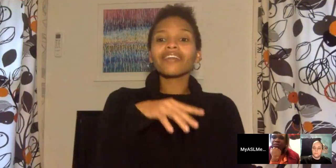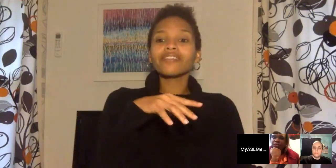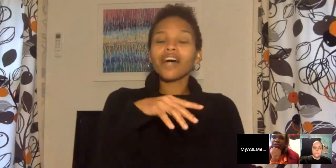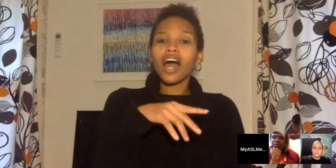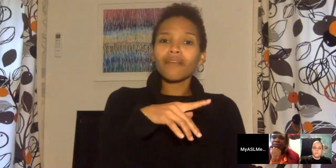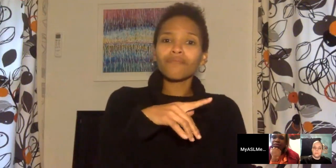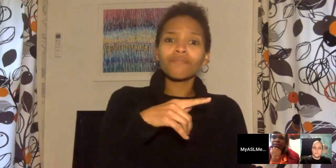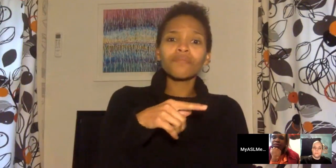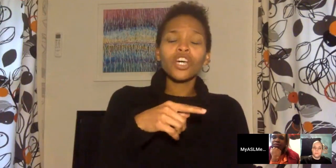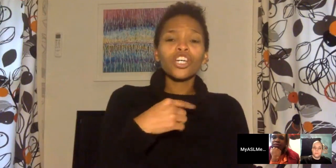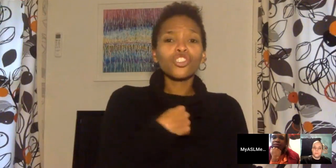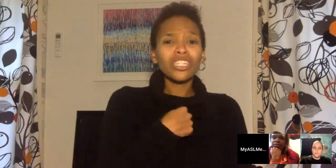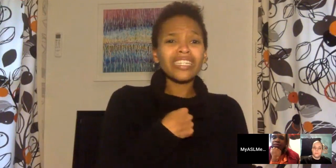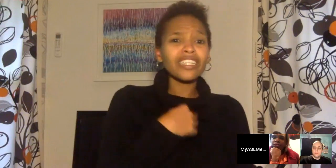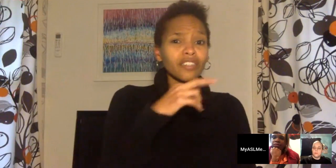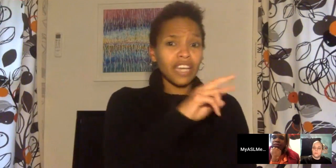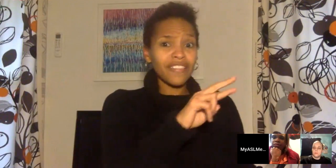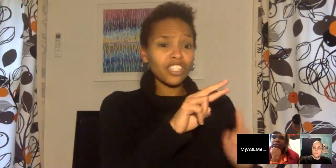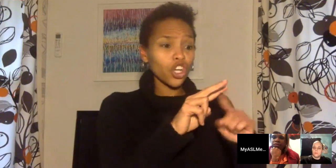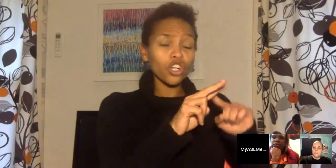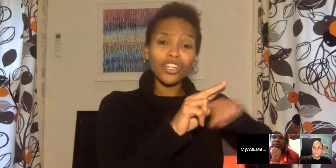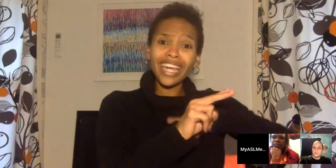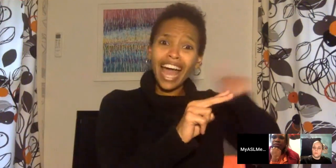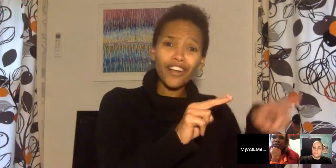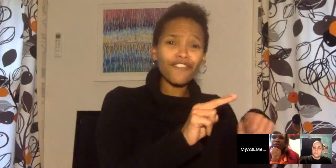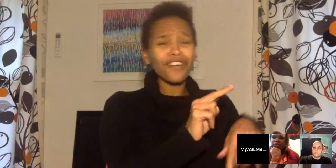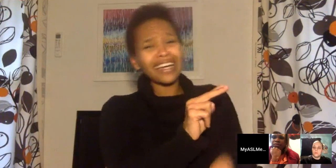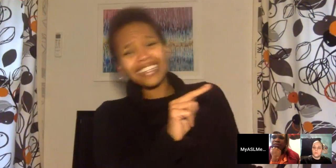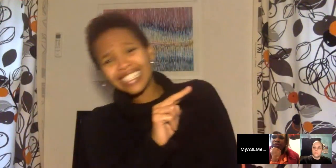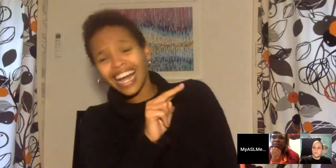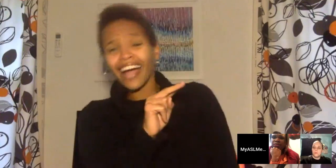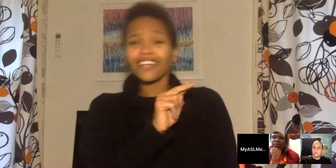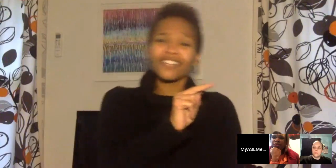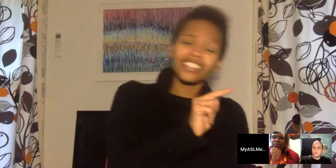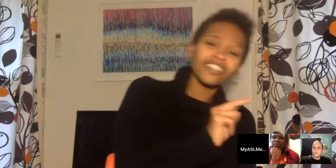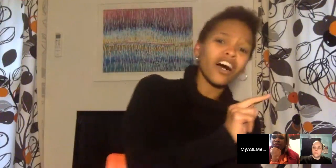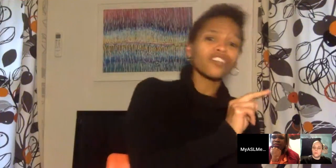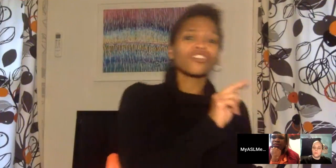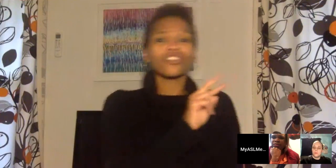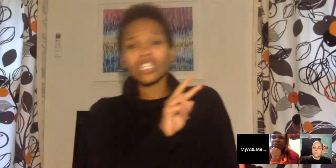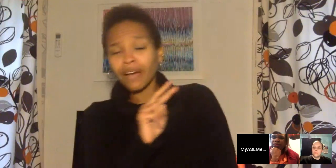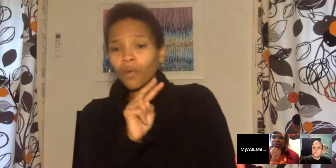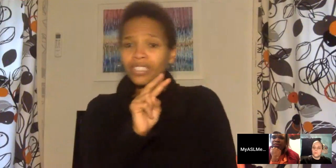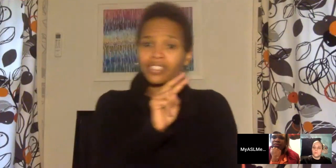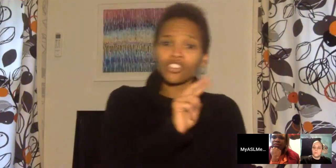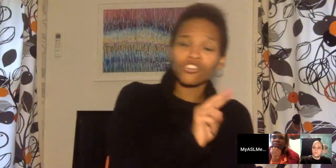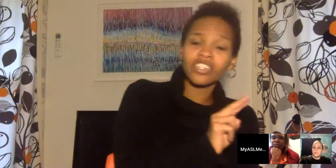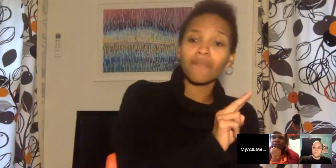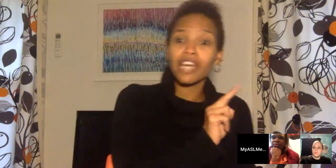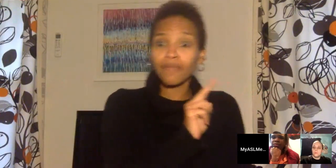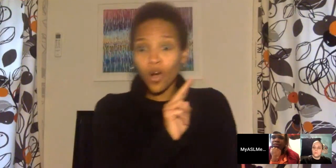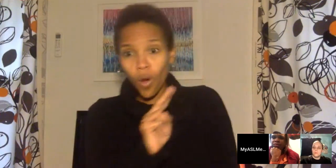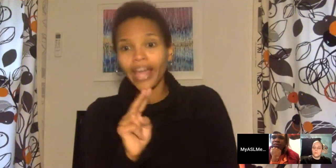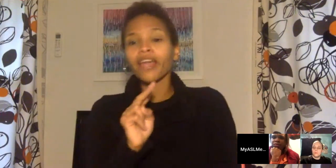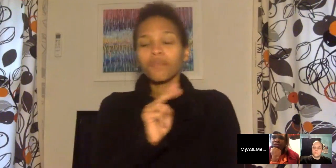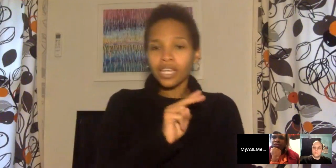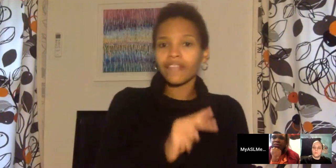and and this is her looking at her friend, kind of still uncertain about what decision she's going to make about YAP, and then